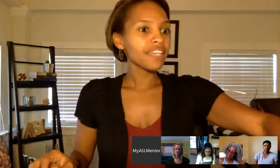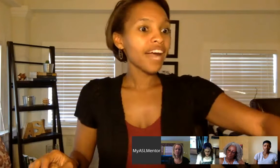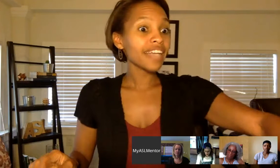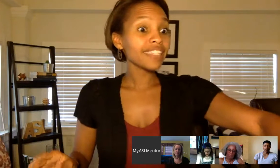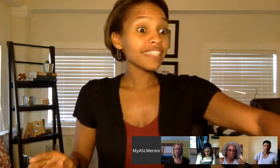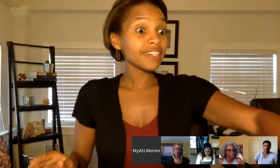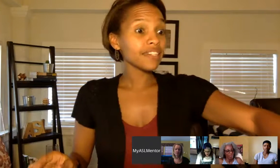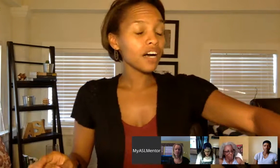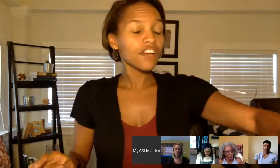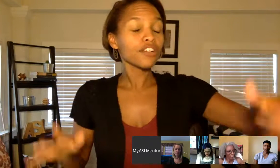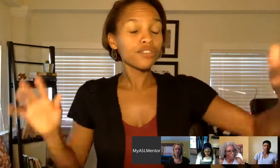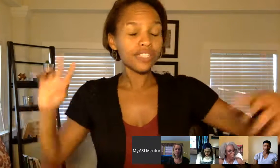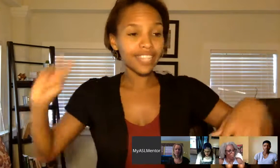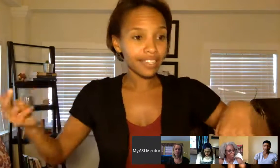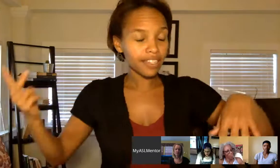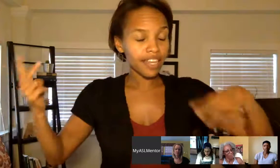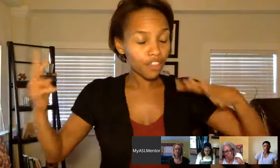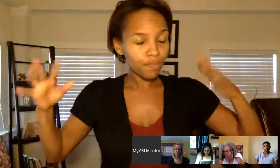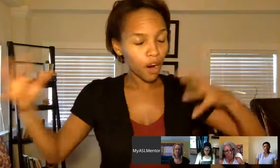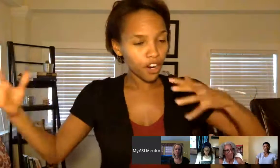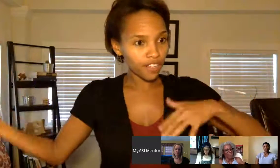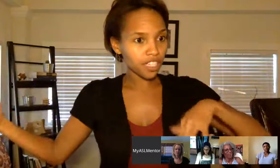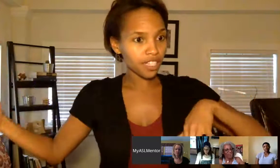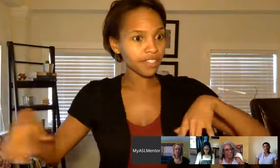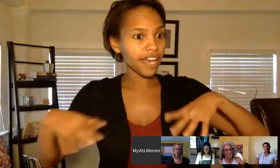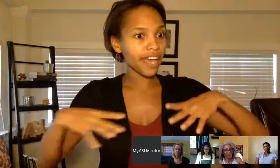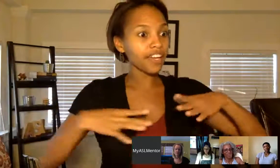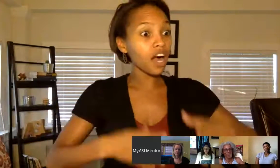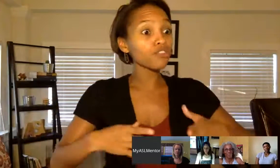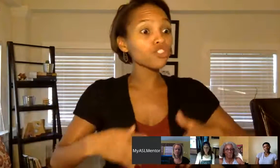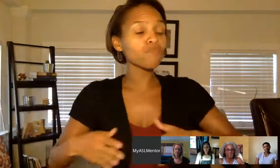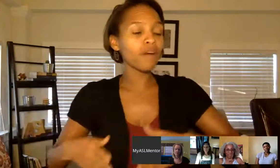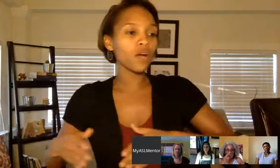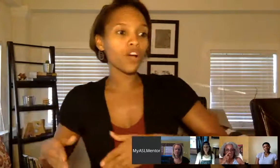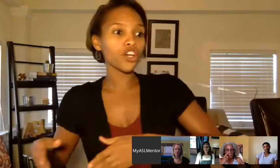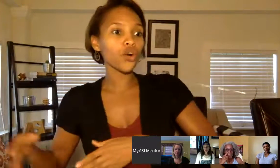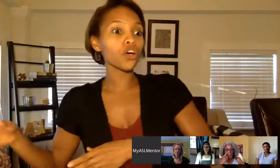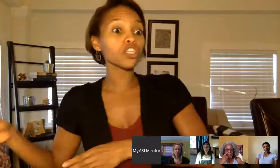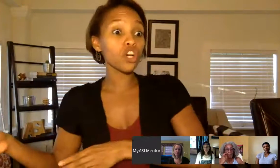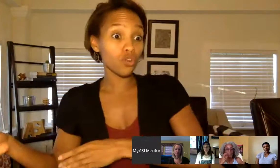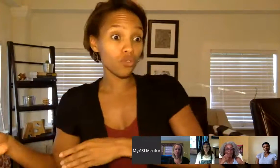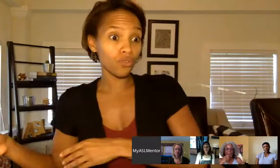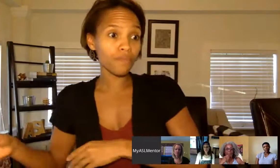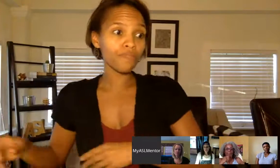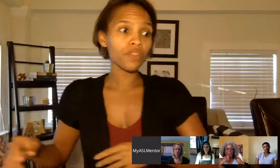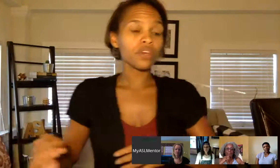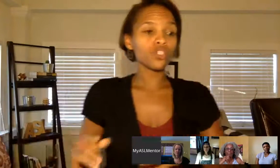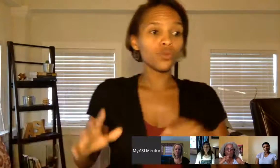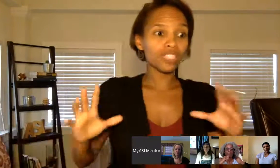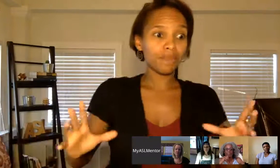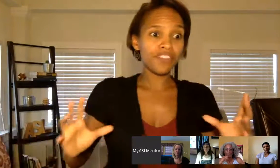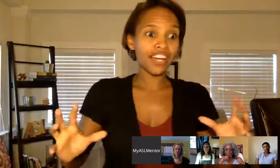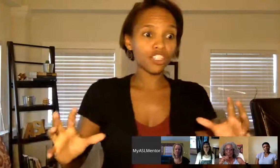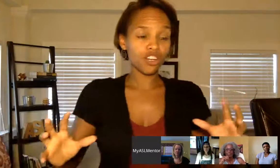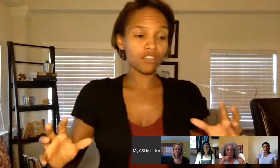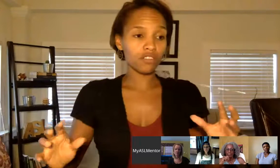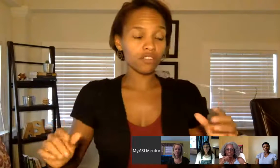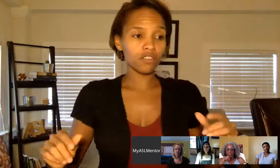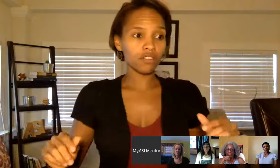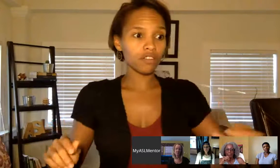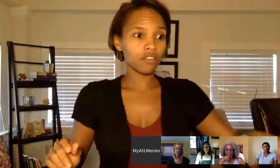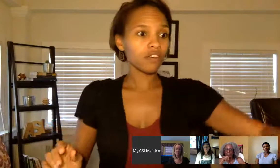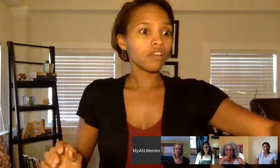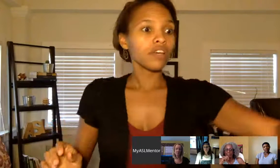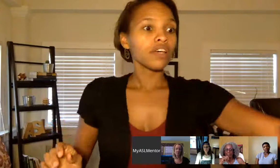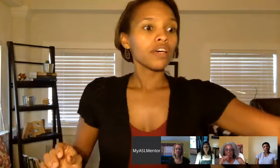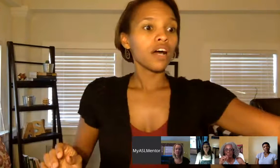then the idea, the other part of this is, in others you might want to go alone. So we'll stop at that chunk.